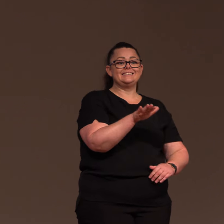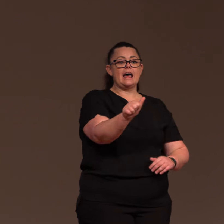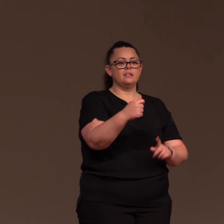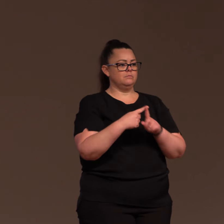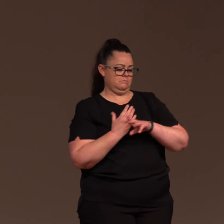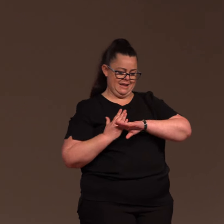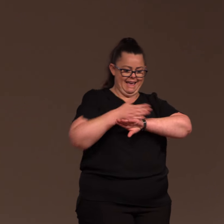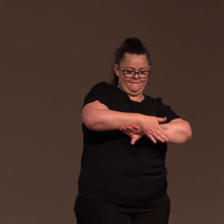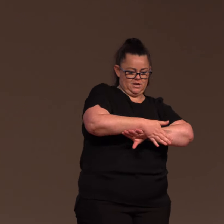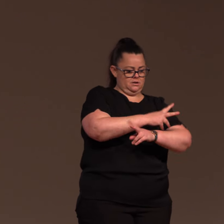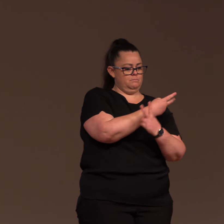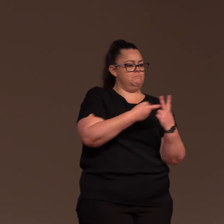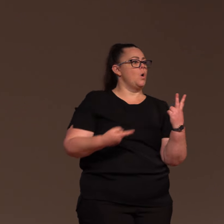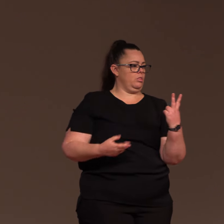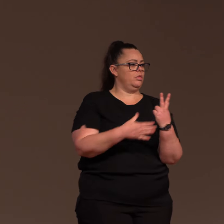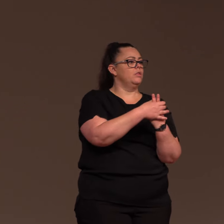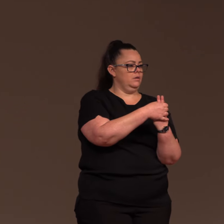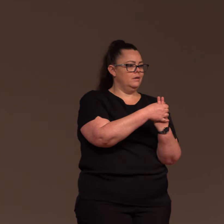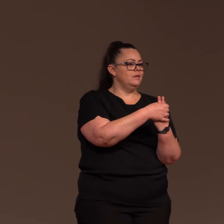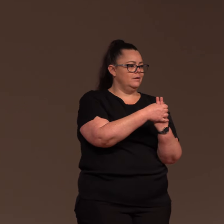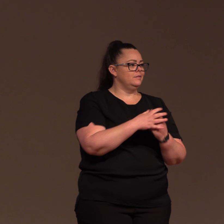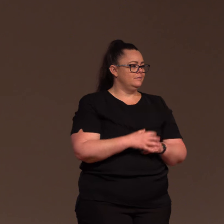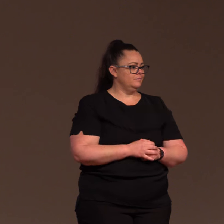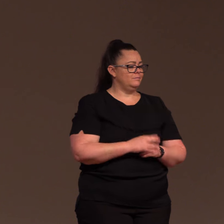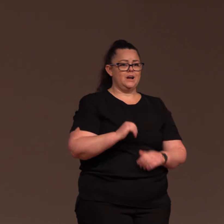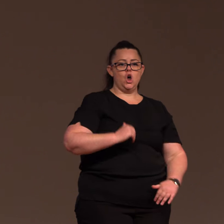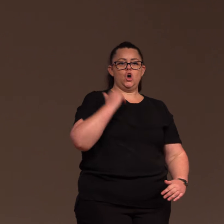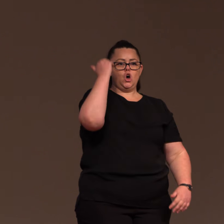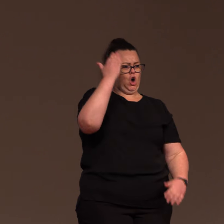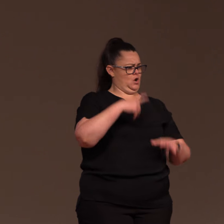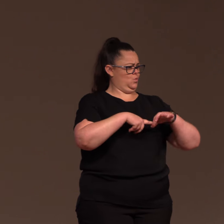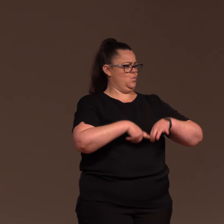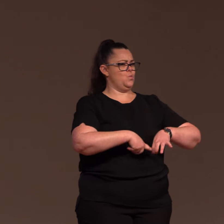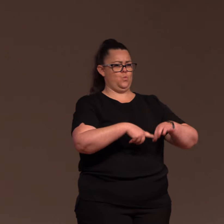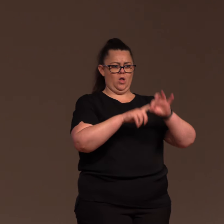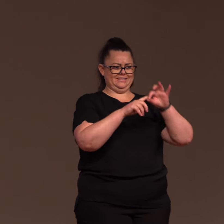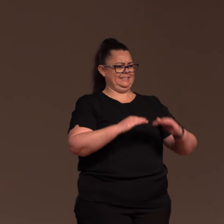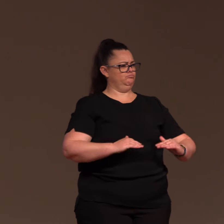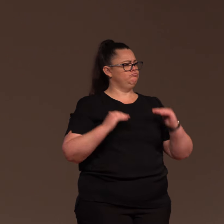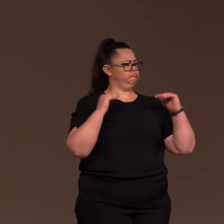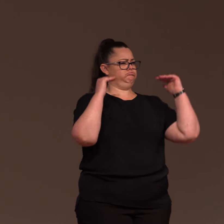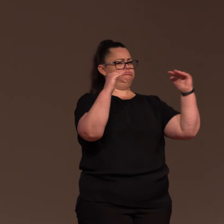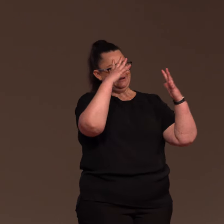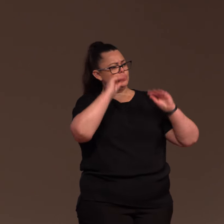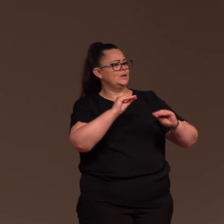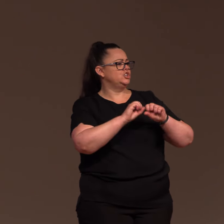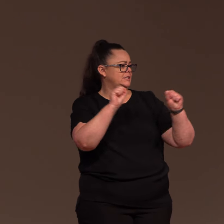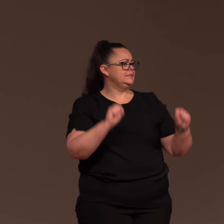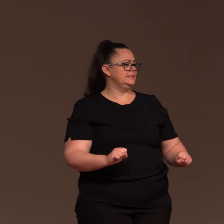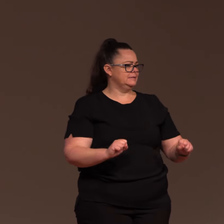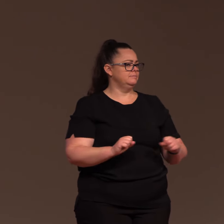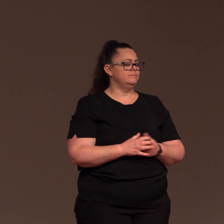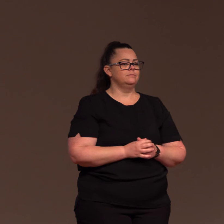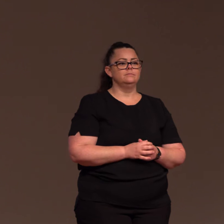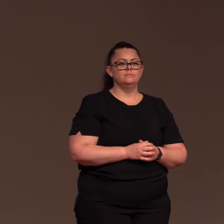to work in a high quality education system with great teaching at its heart. To the whole class